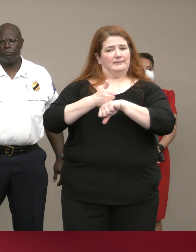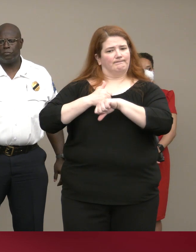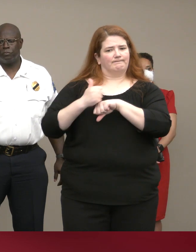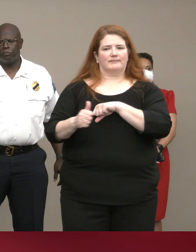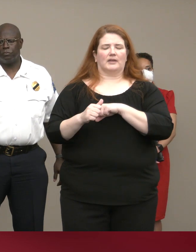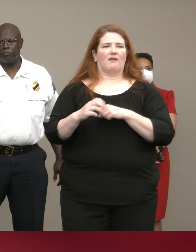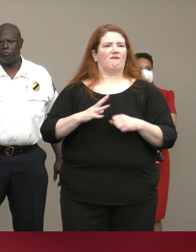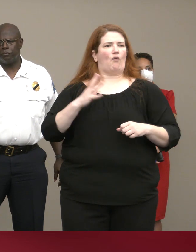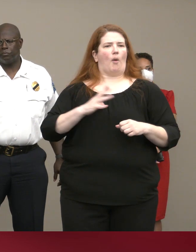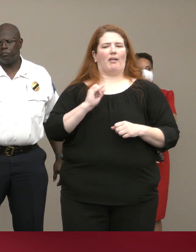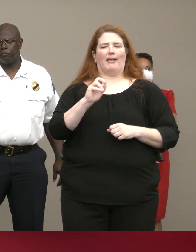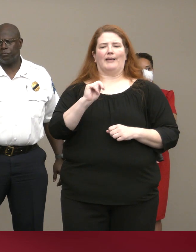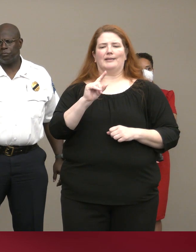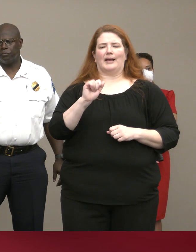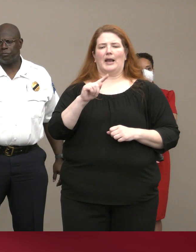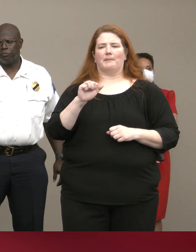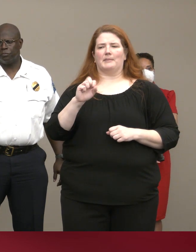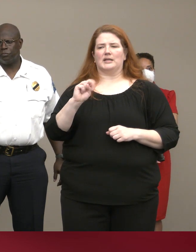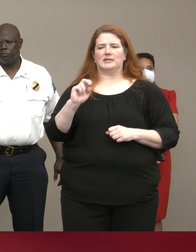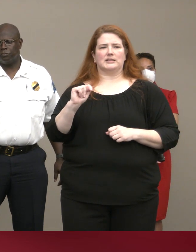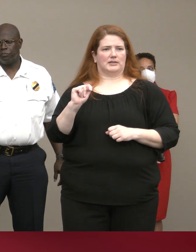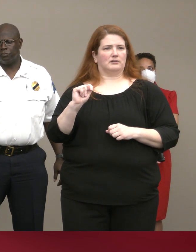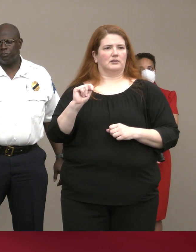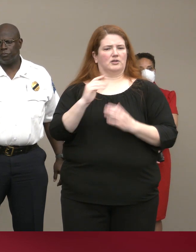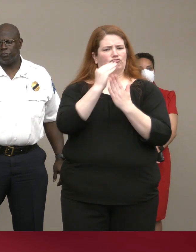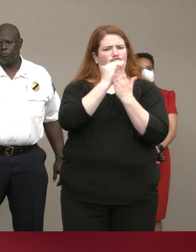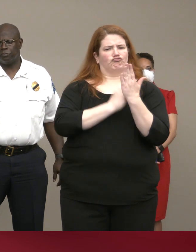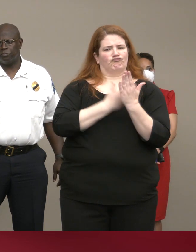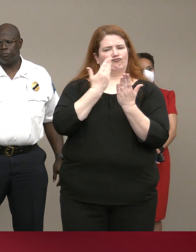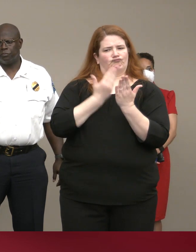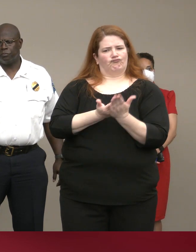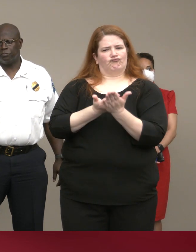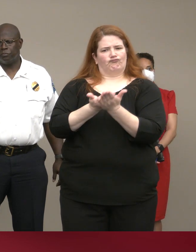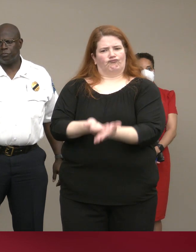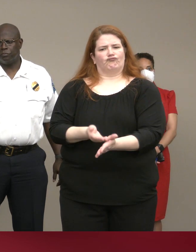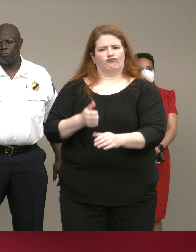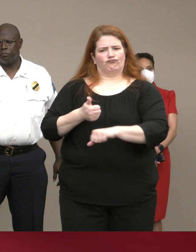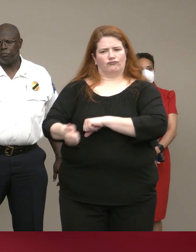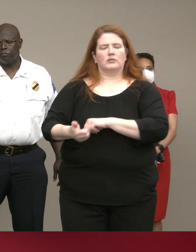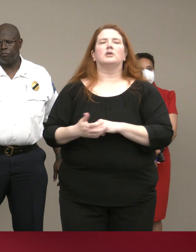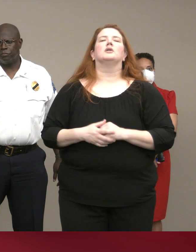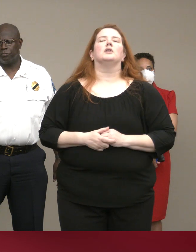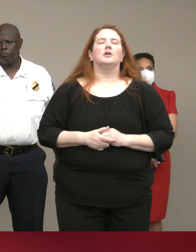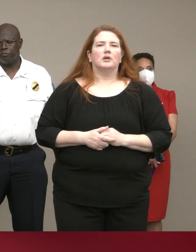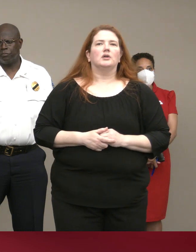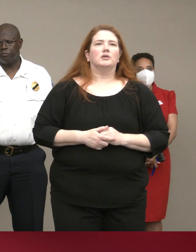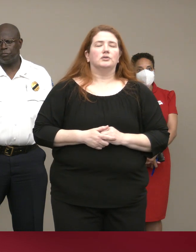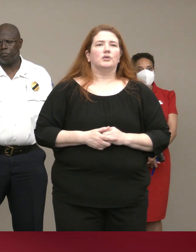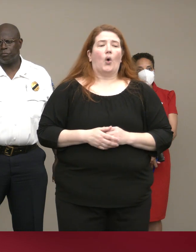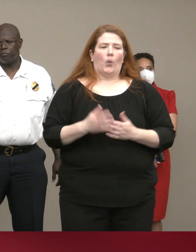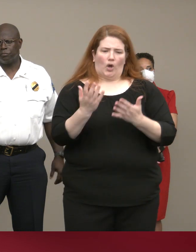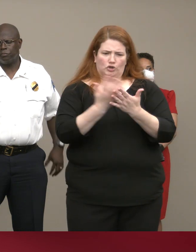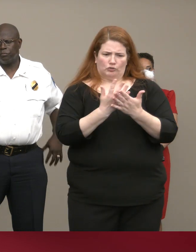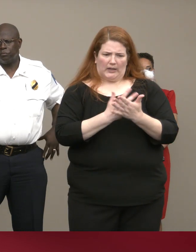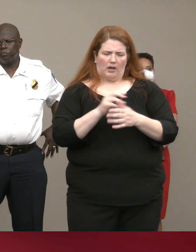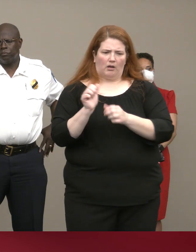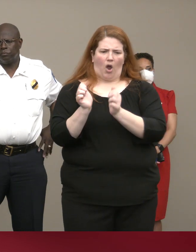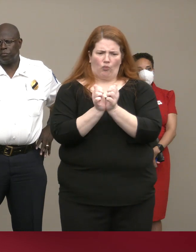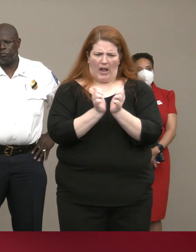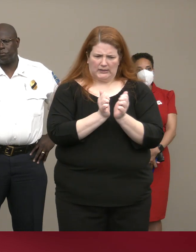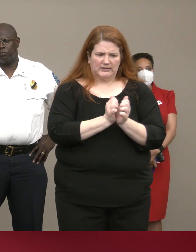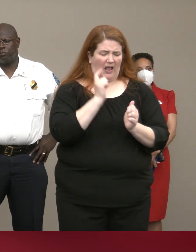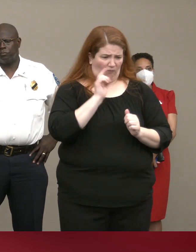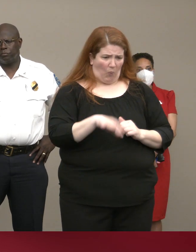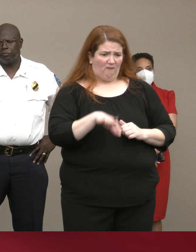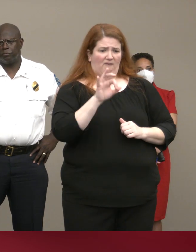are screening all of the arrests. When we have jurisdiction, we will file charges, and we are here